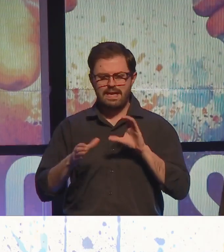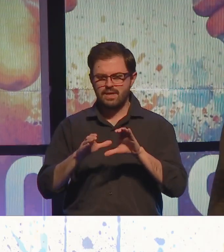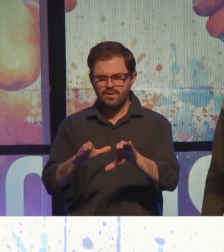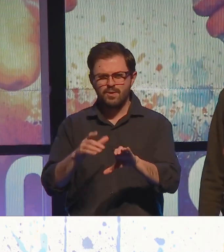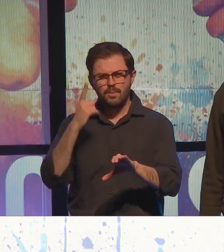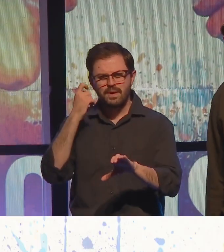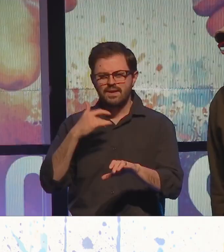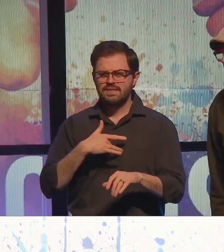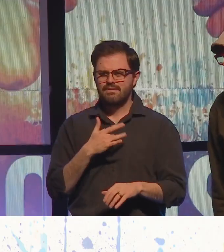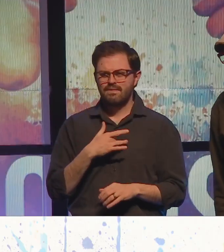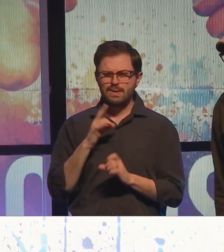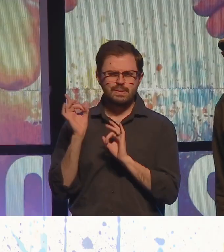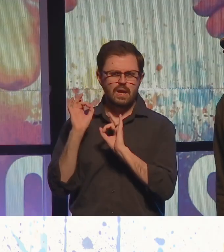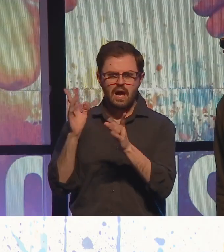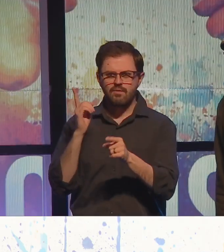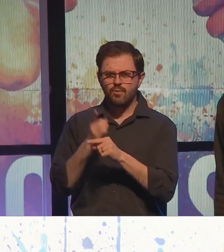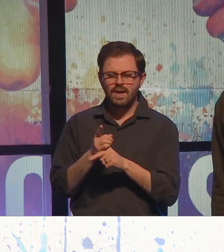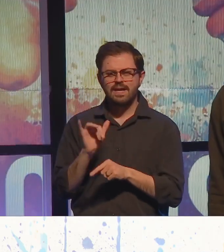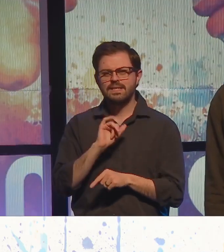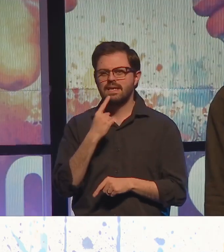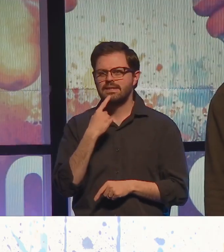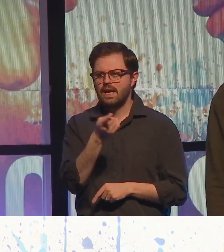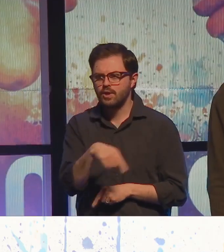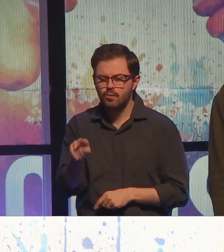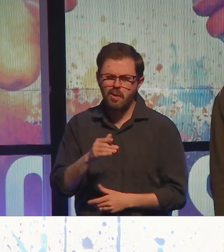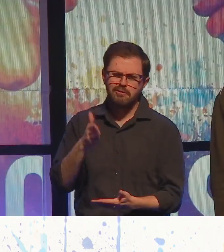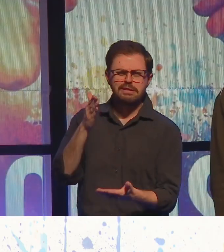say, well, just stop worrying.